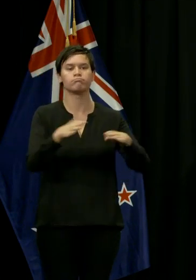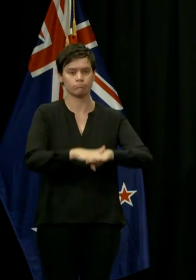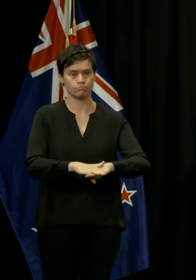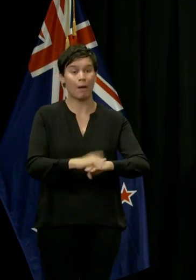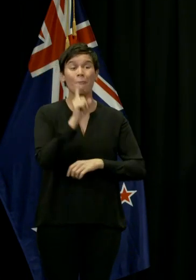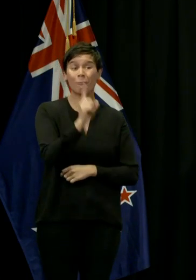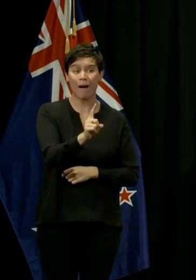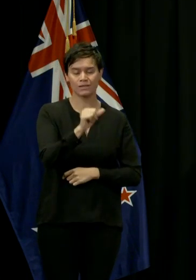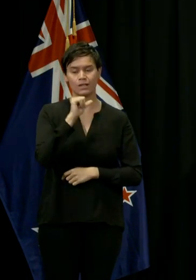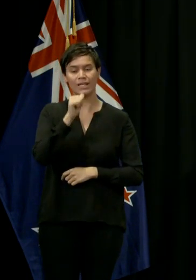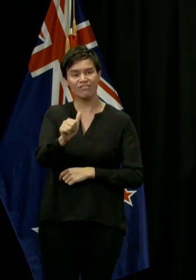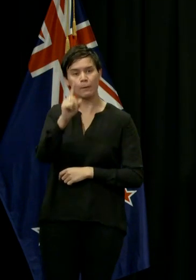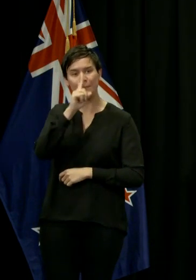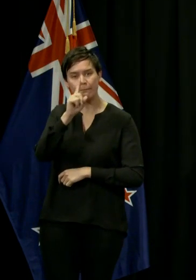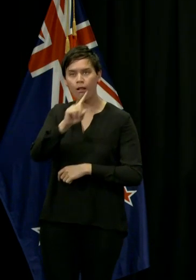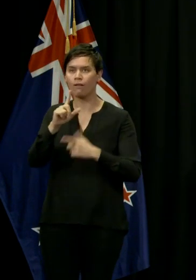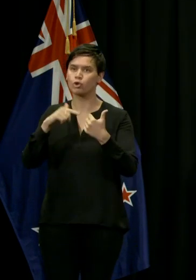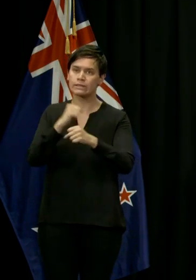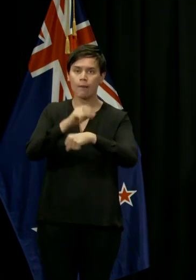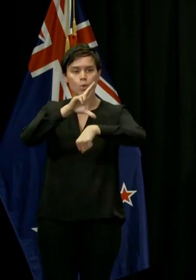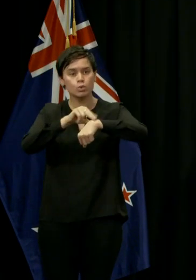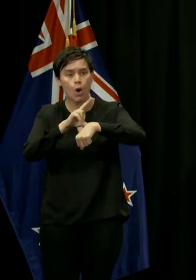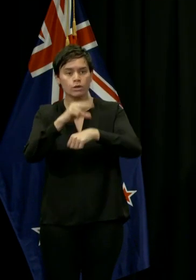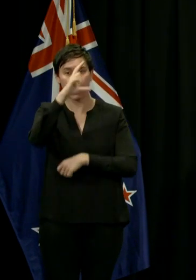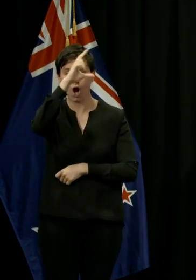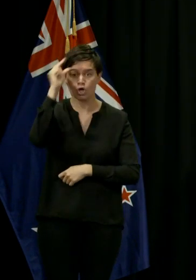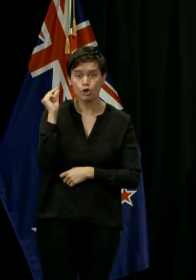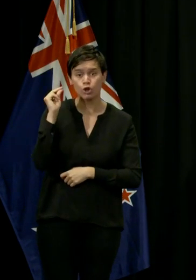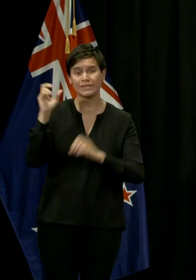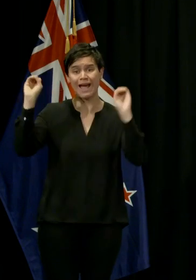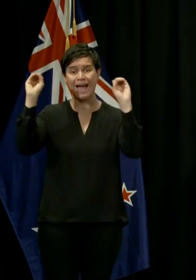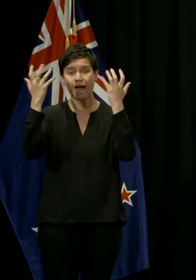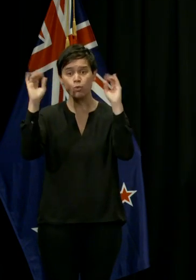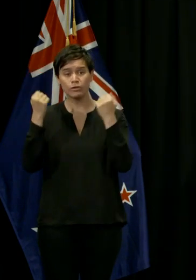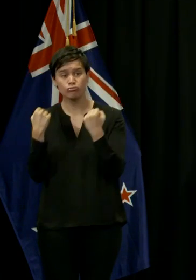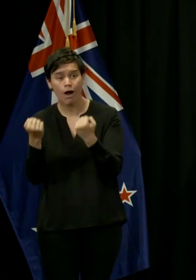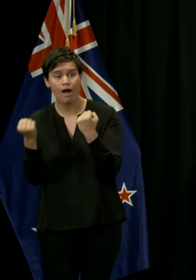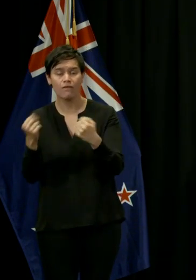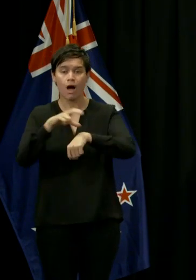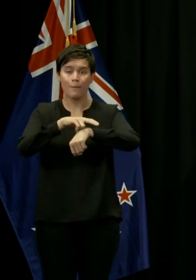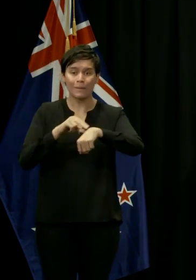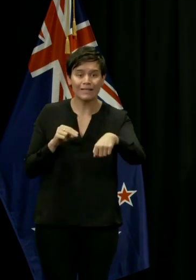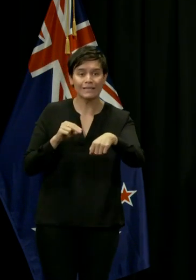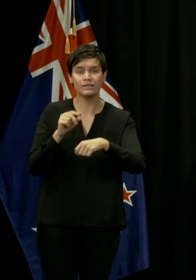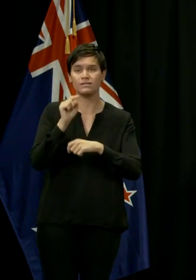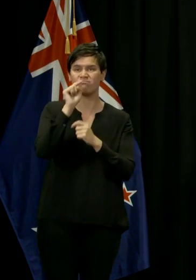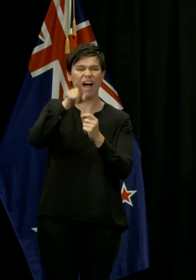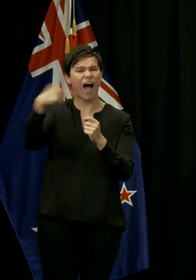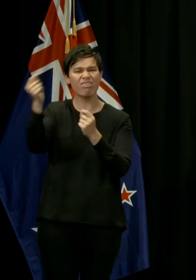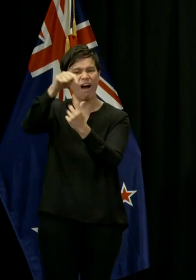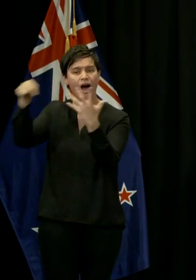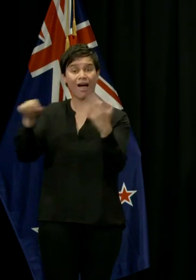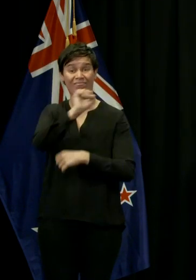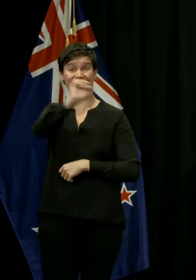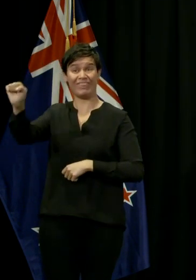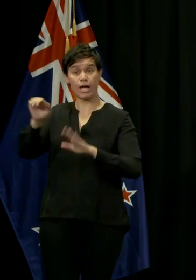of essential workers such as doctors, nurses, ambulance drivers, police, and there will be others on that